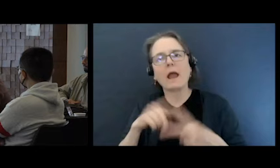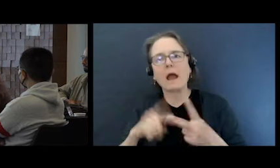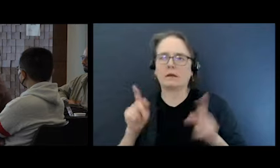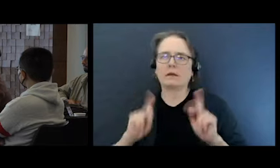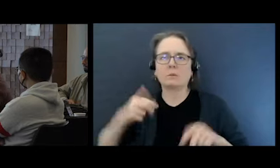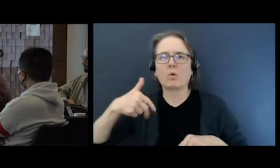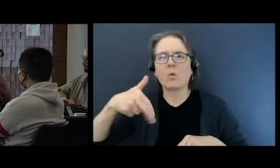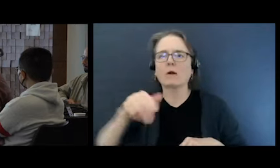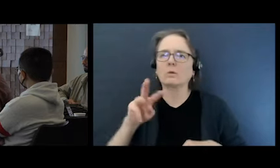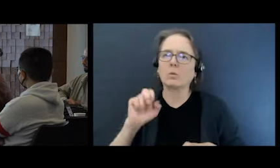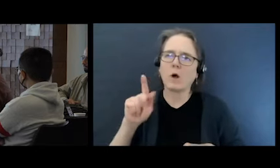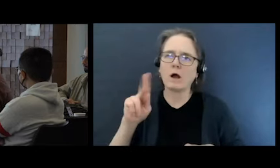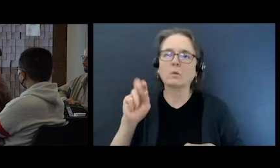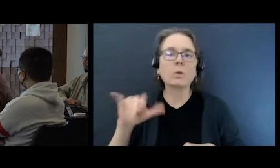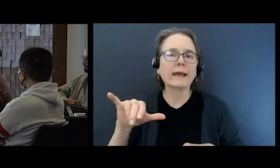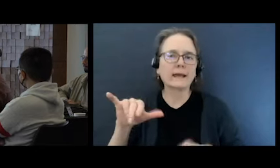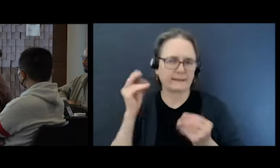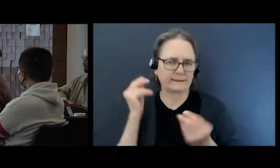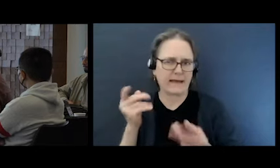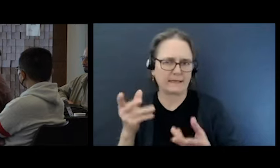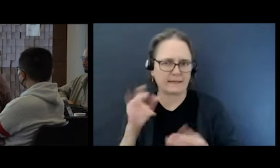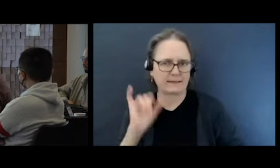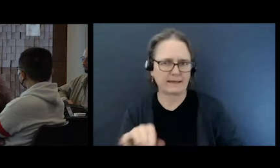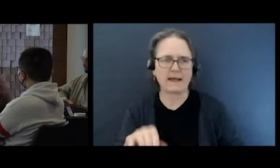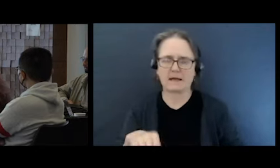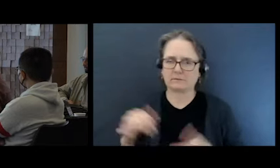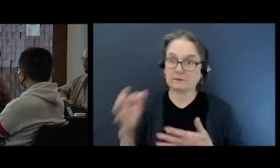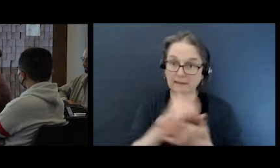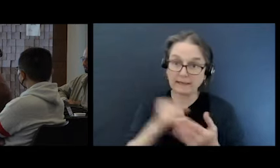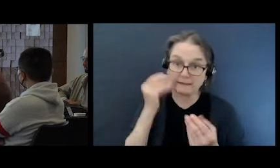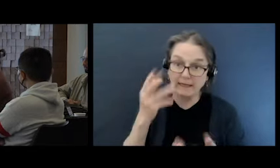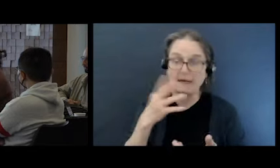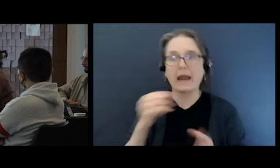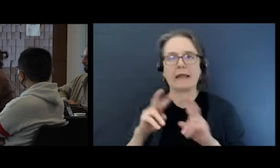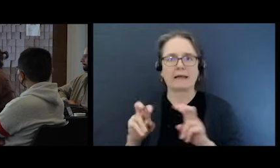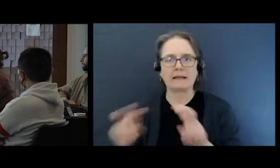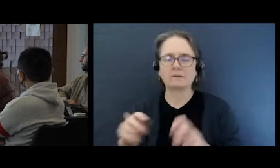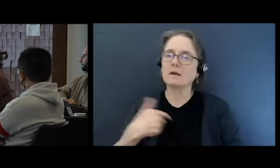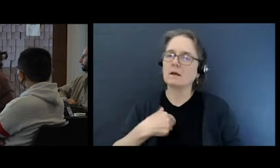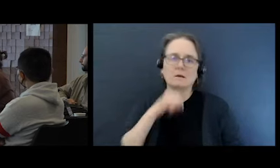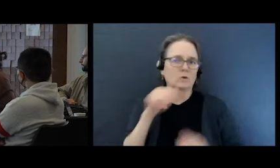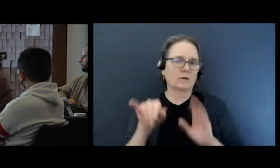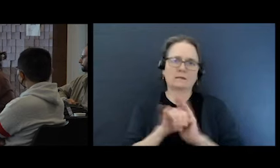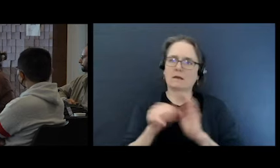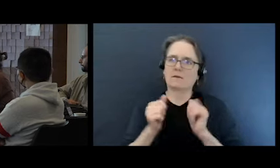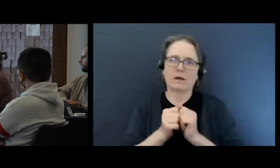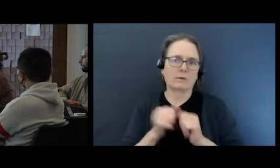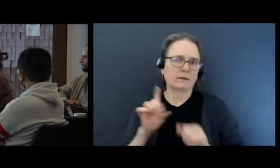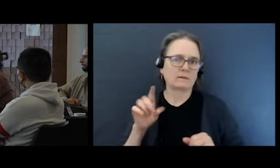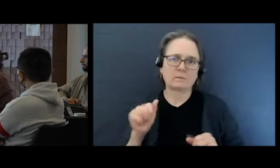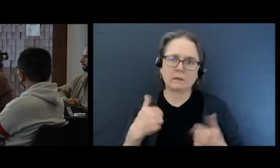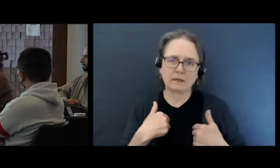access analysis. I don't identify as having a disability. I don't own a